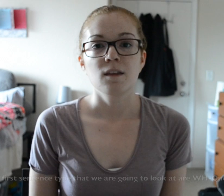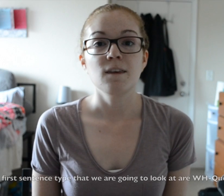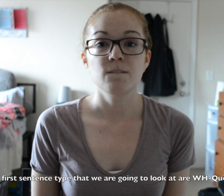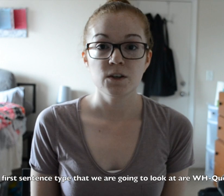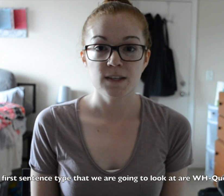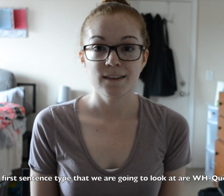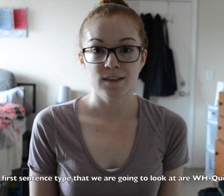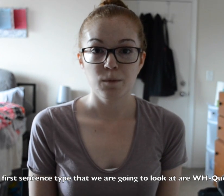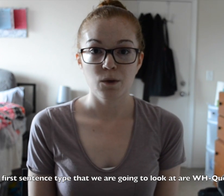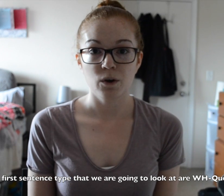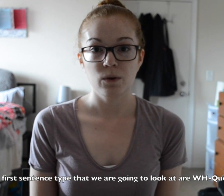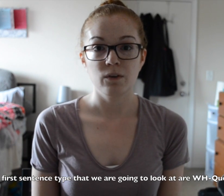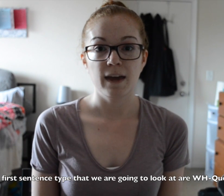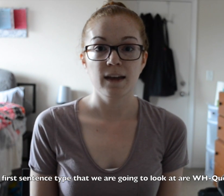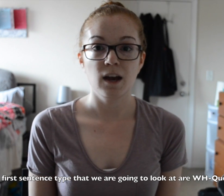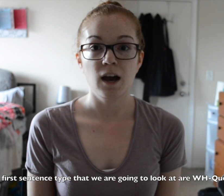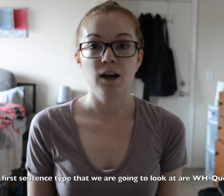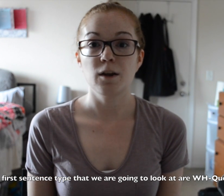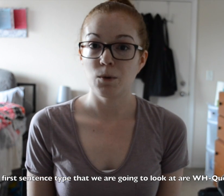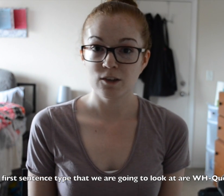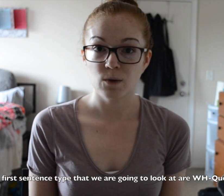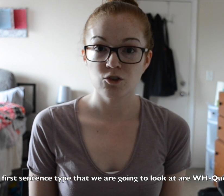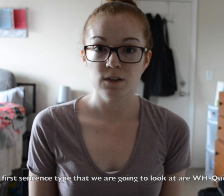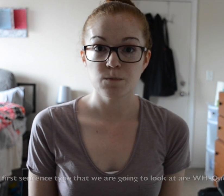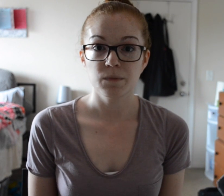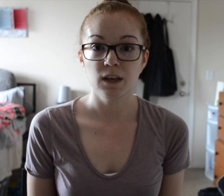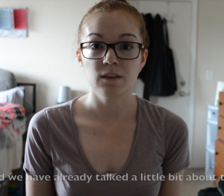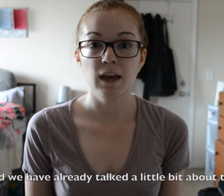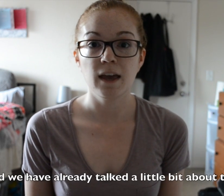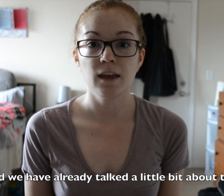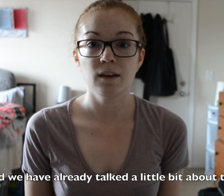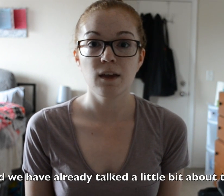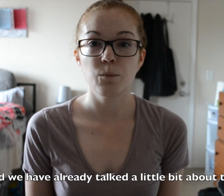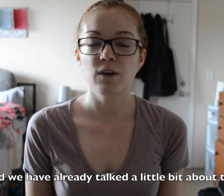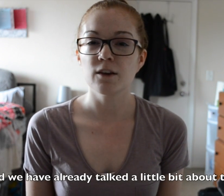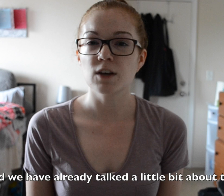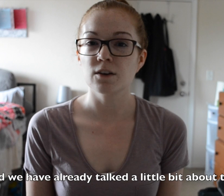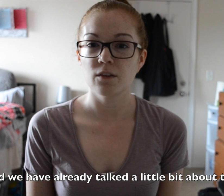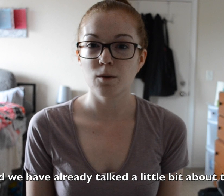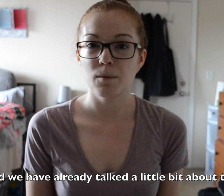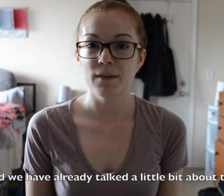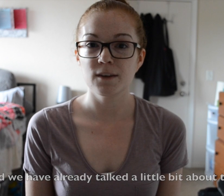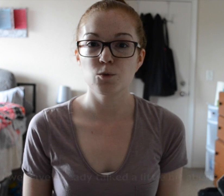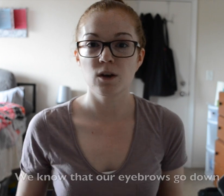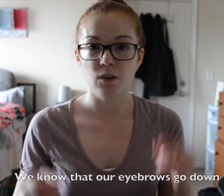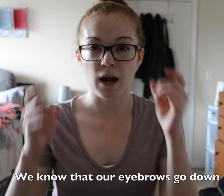The first sentence type that we're going to look at are WH questions. And we've already talked a little bit about these. We know that our eyebrows